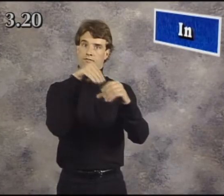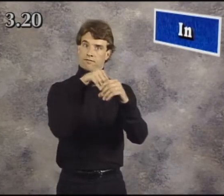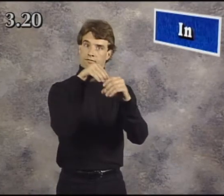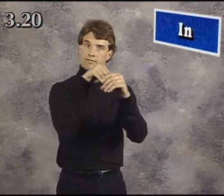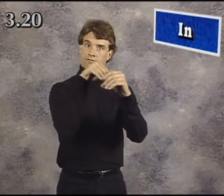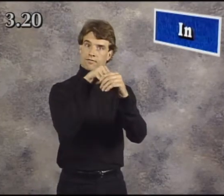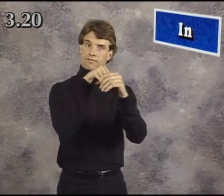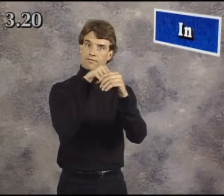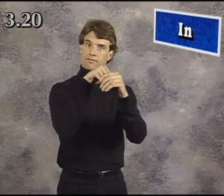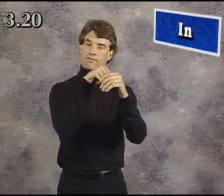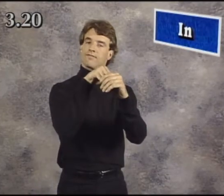In.